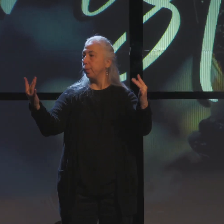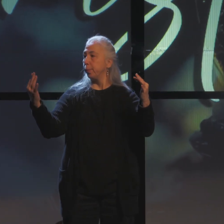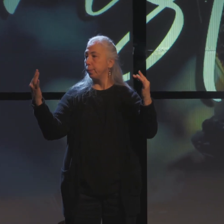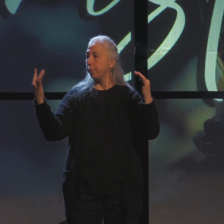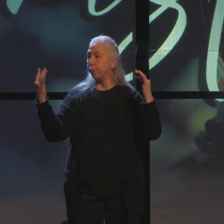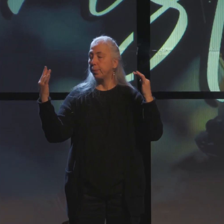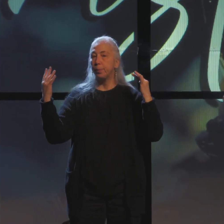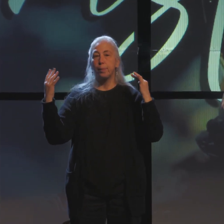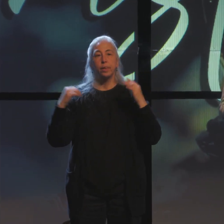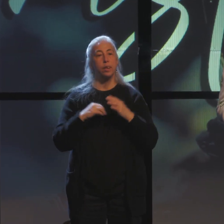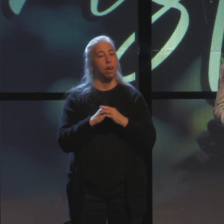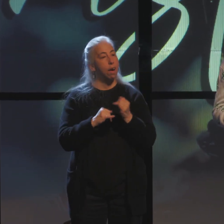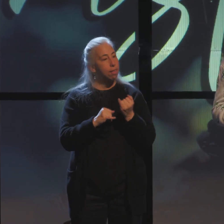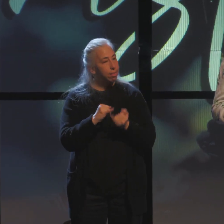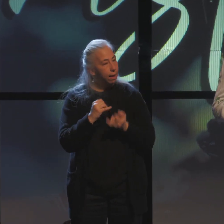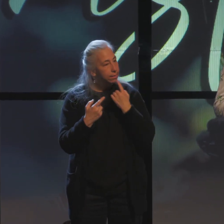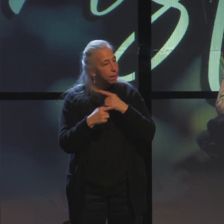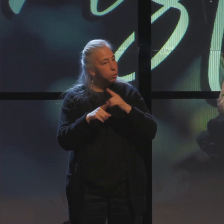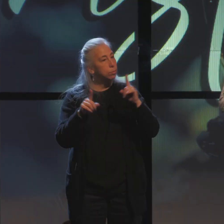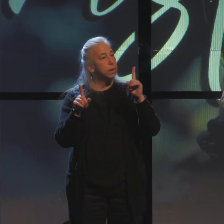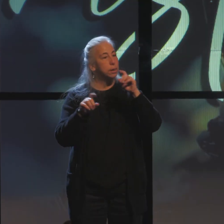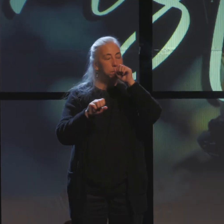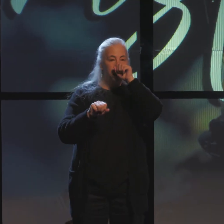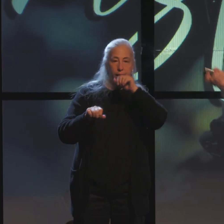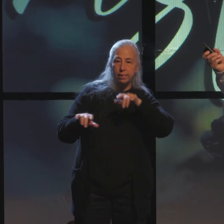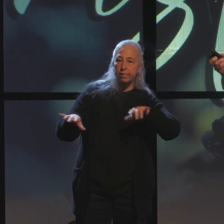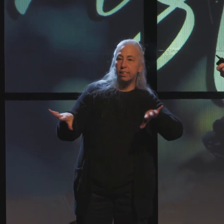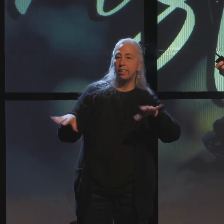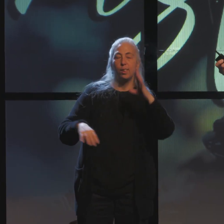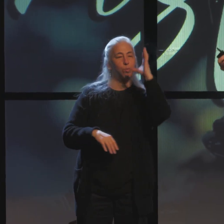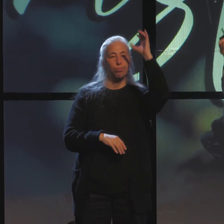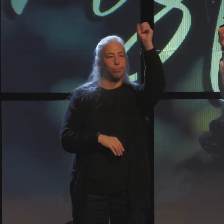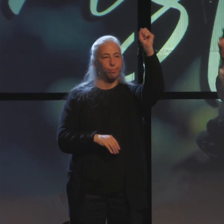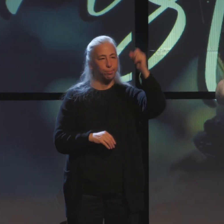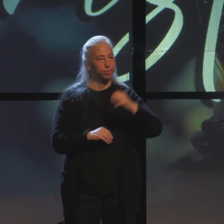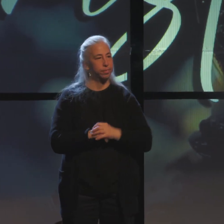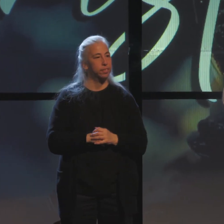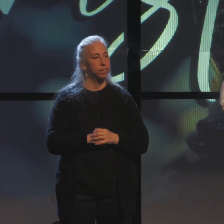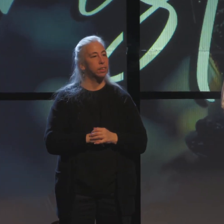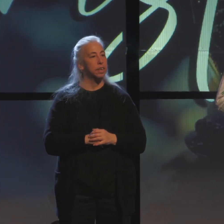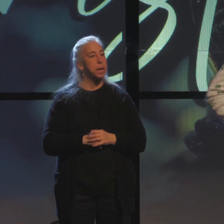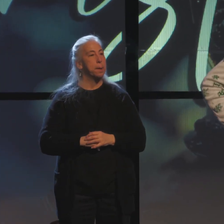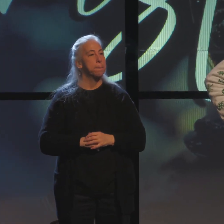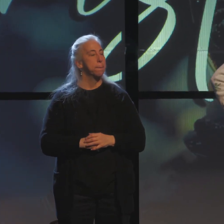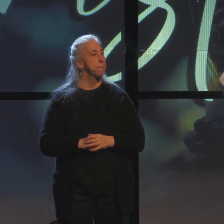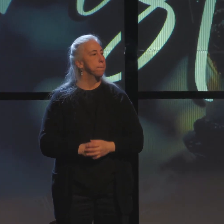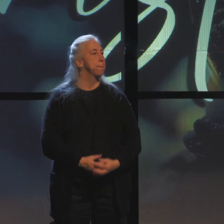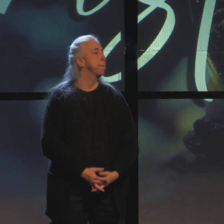One final announcement, your blessing, get you out of here to go crazy in this final week.